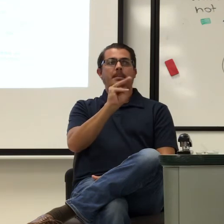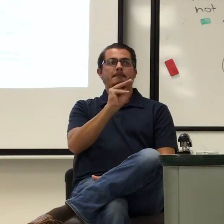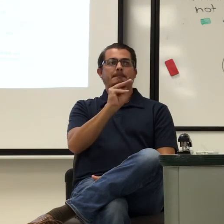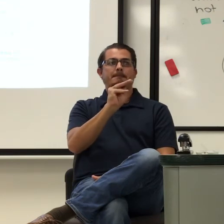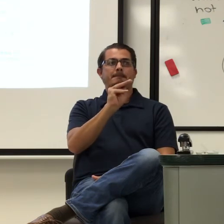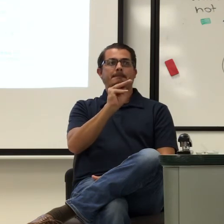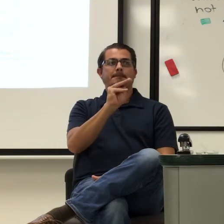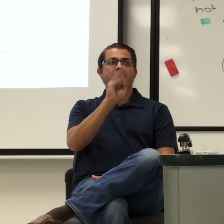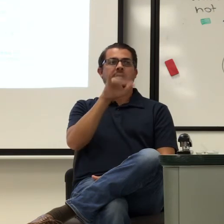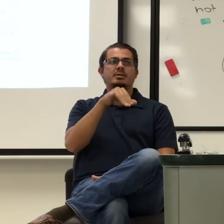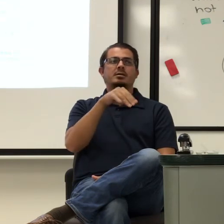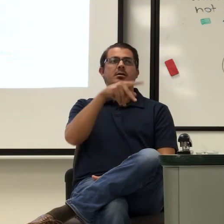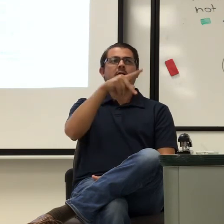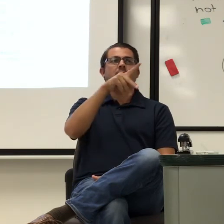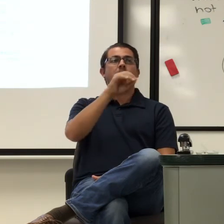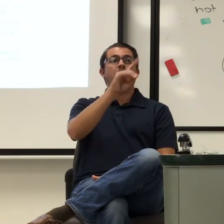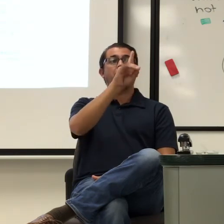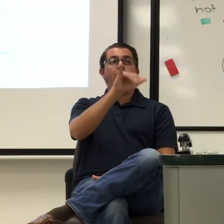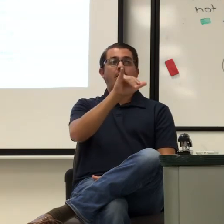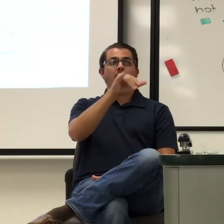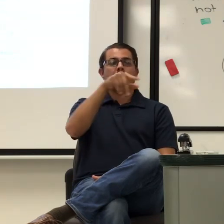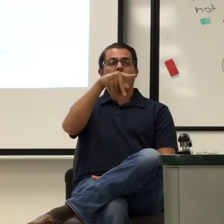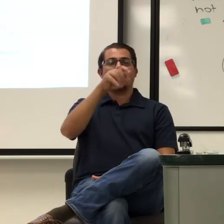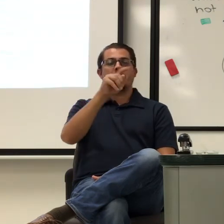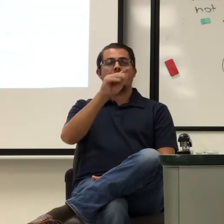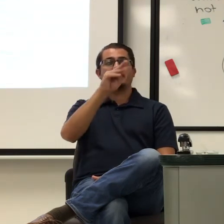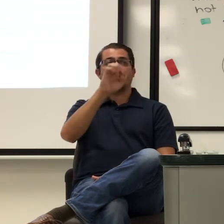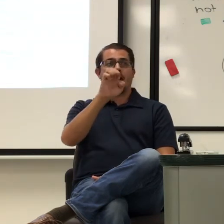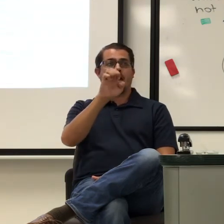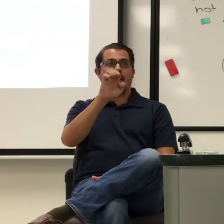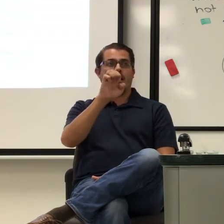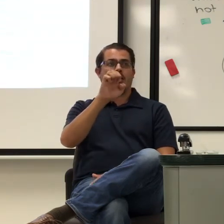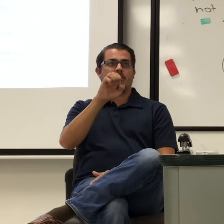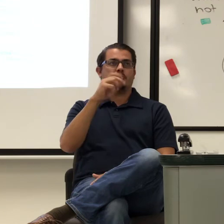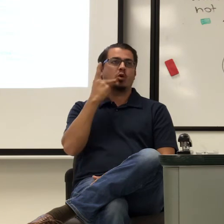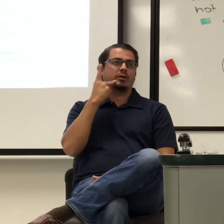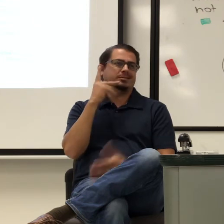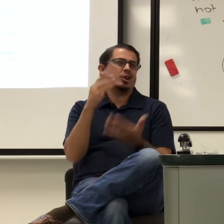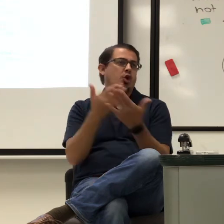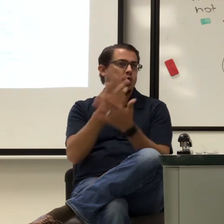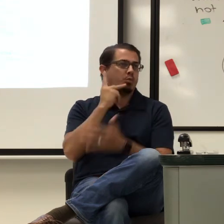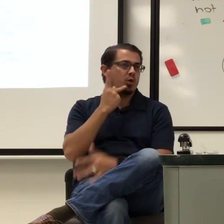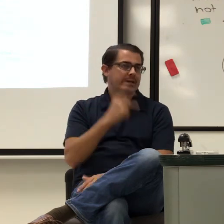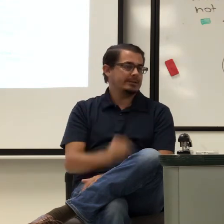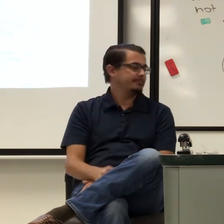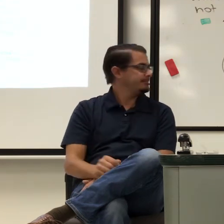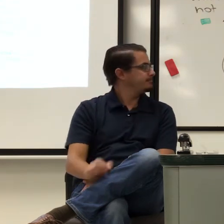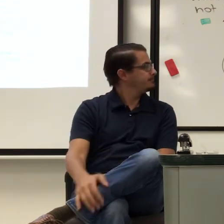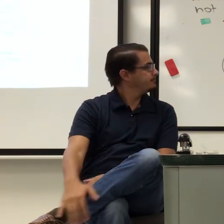That's where you get your polypeptide protein. I'll say new protein.